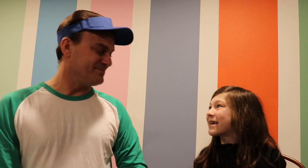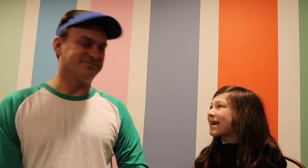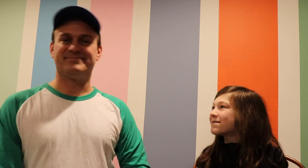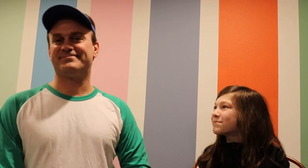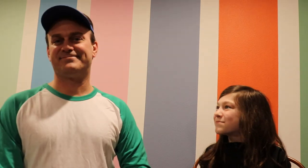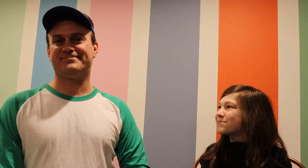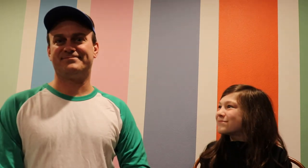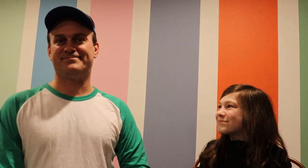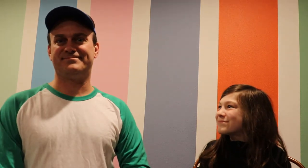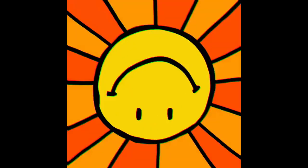again?